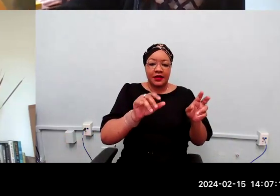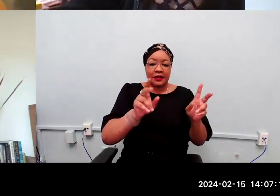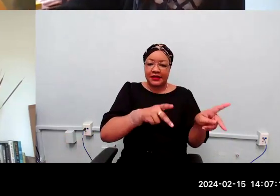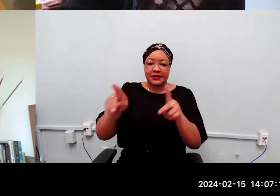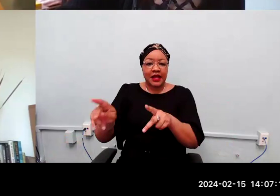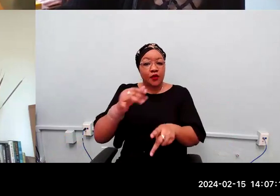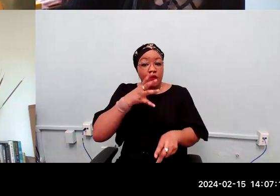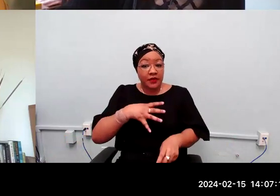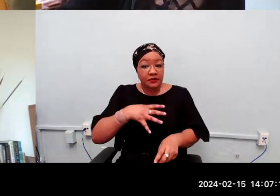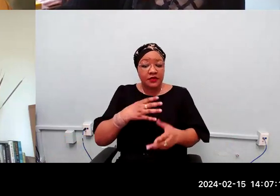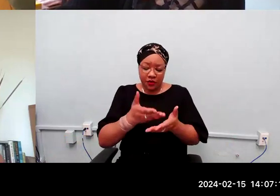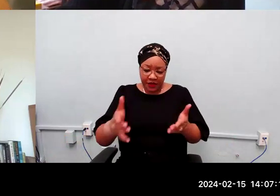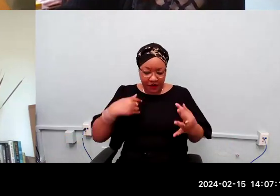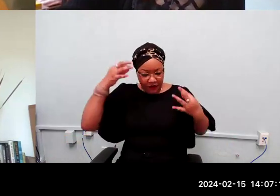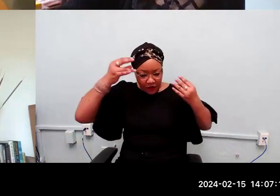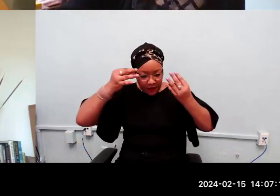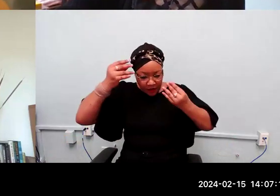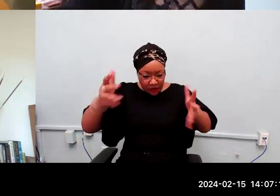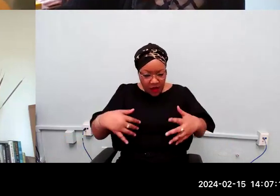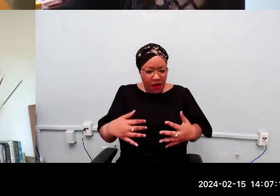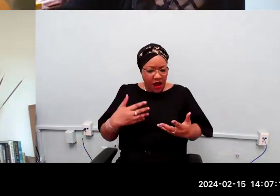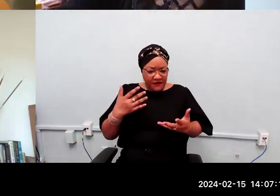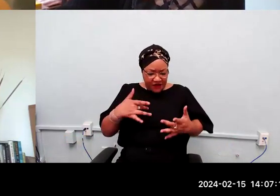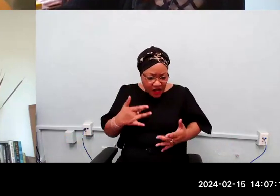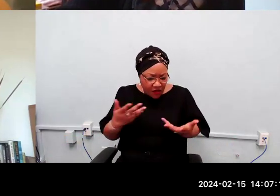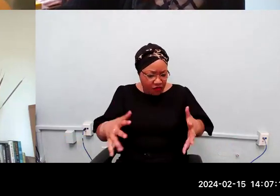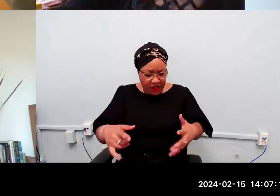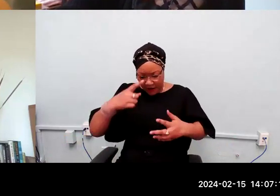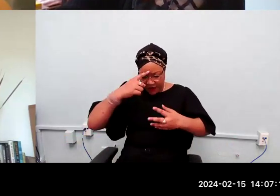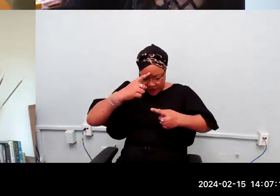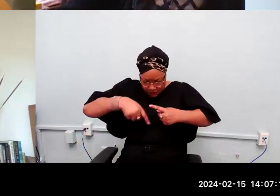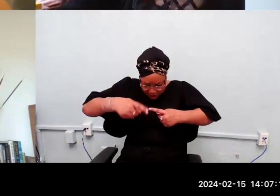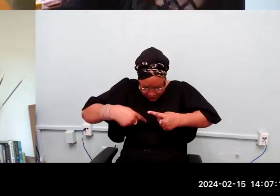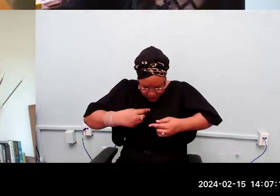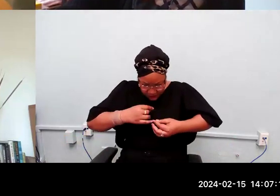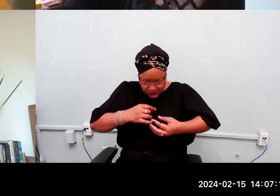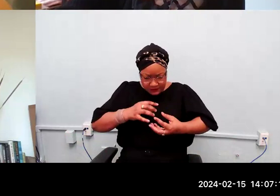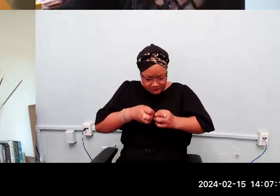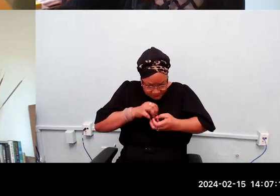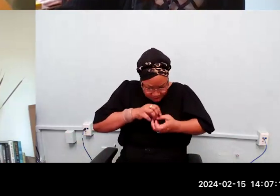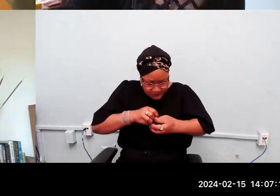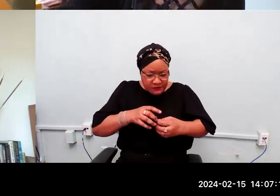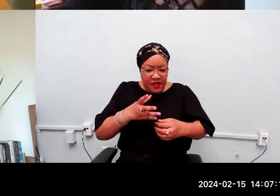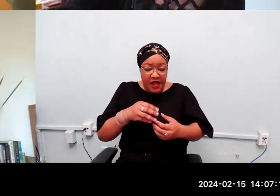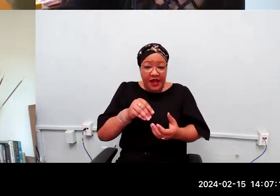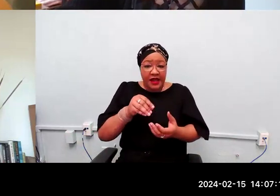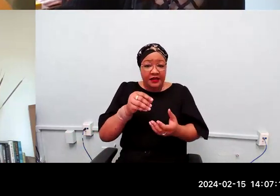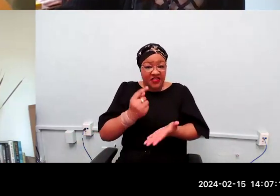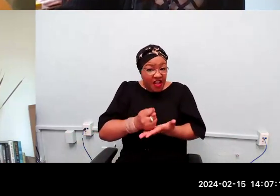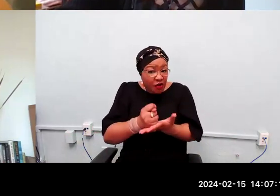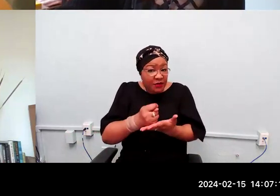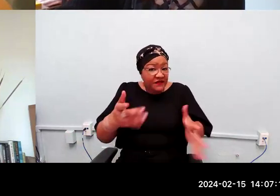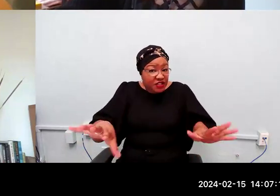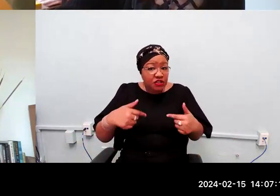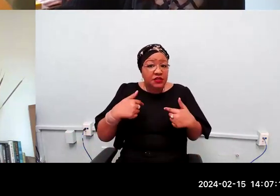are things I've thought about, I've felt, I've processed, I've done therapy with, and then I've written, and it does feel good to write